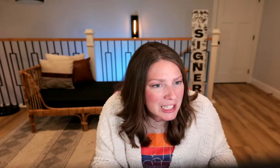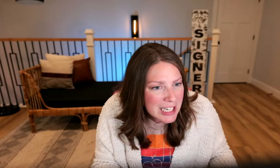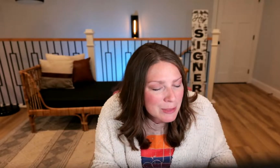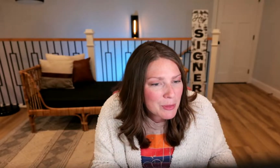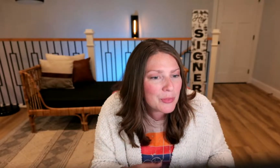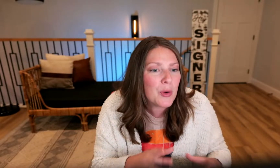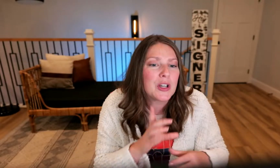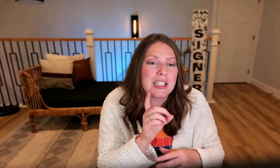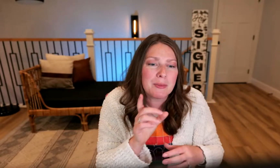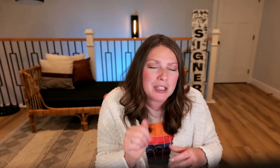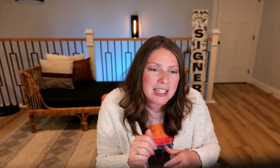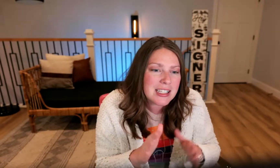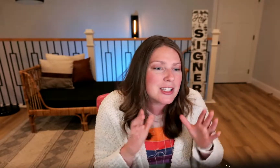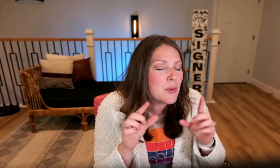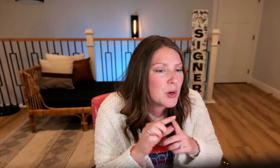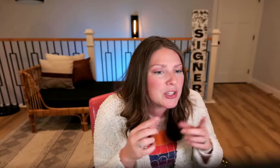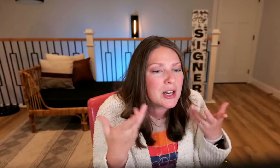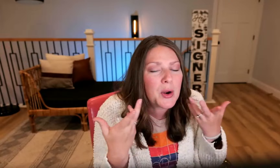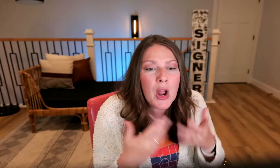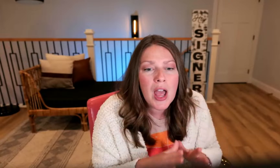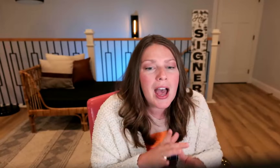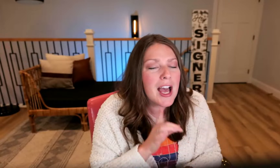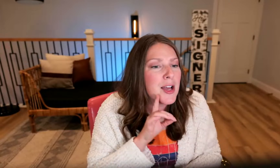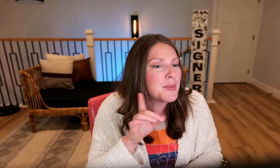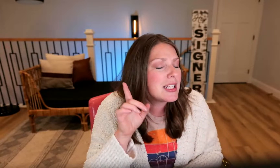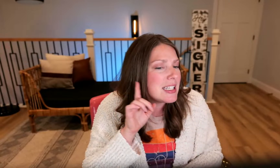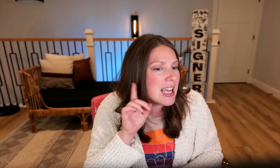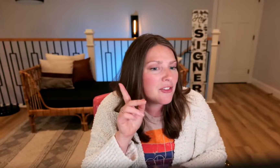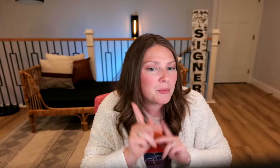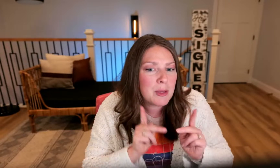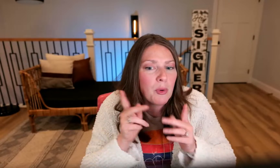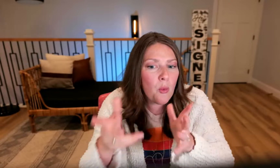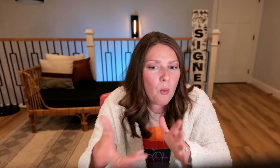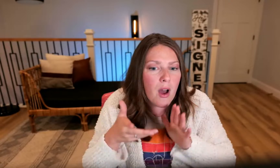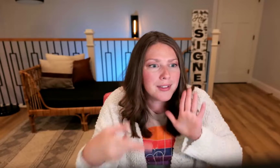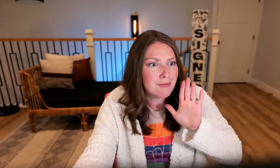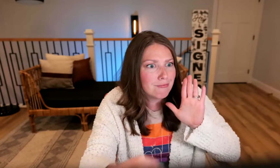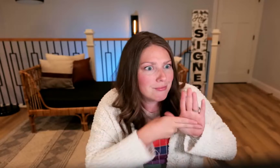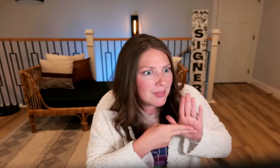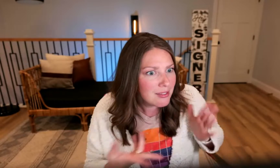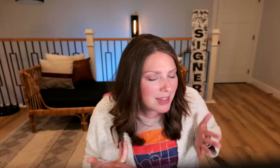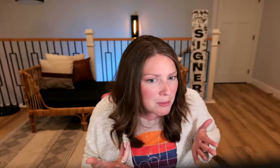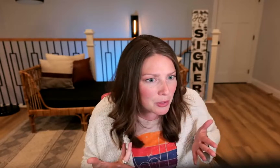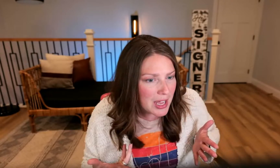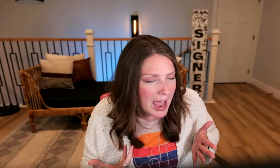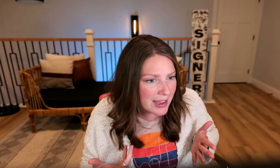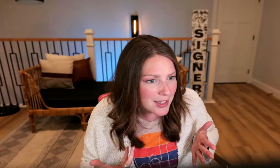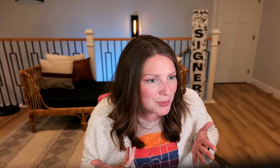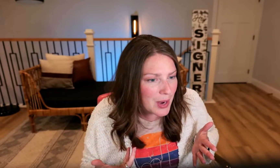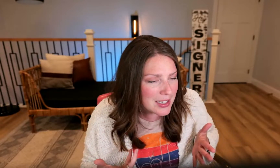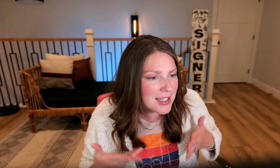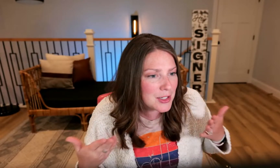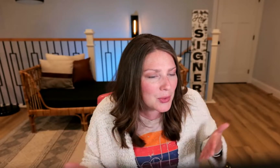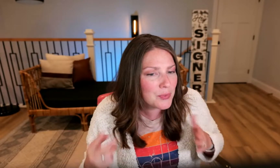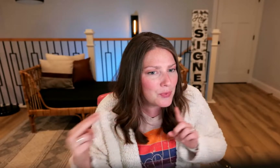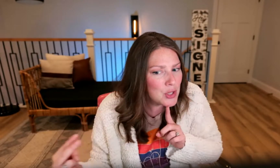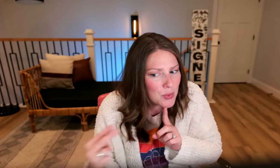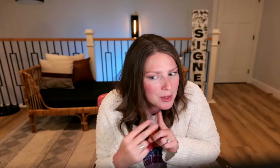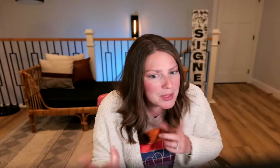disabilities before. Disabilities isn't a word that deaf people want labeled as, right? They don't view